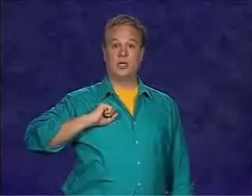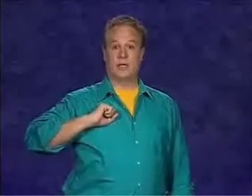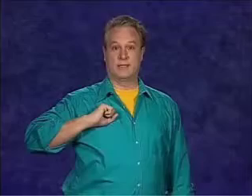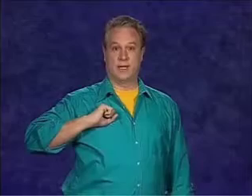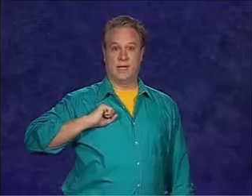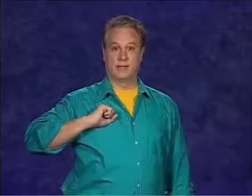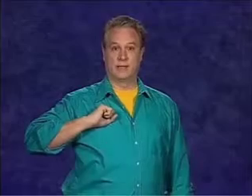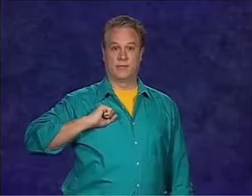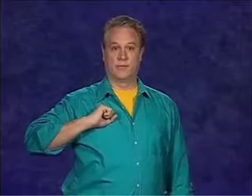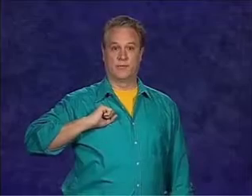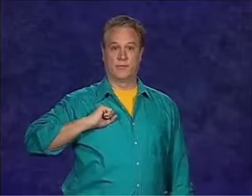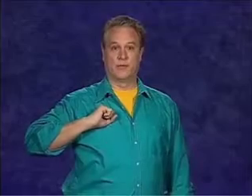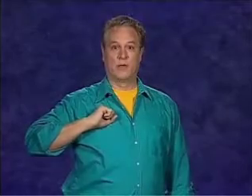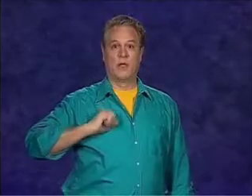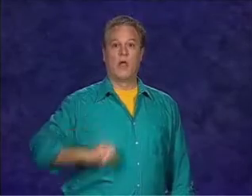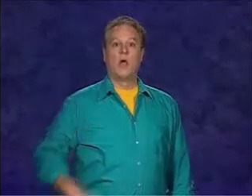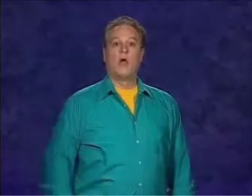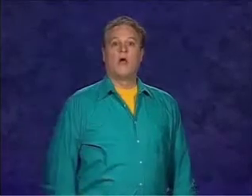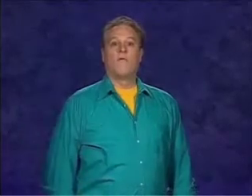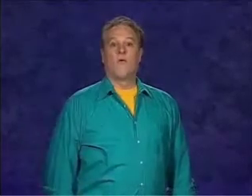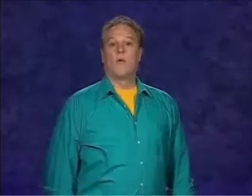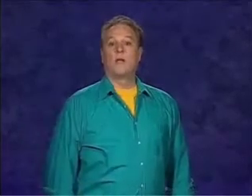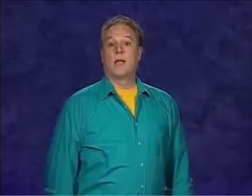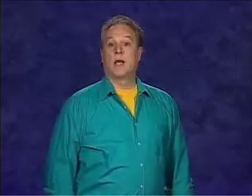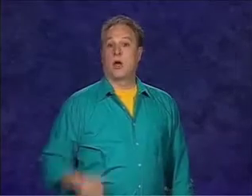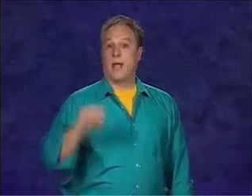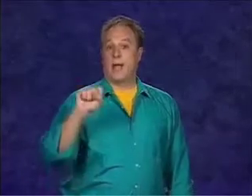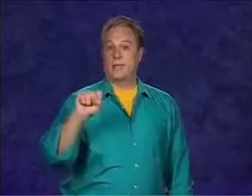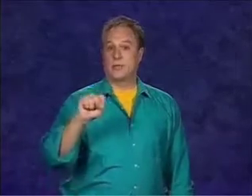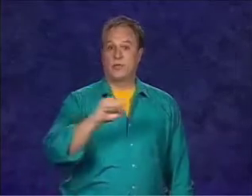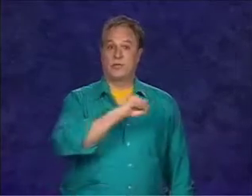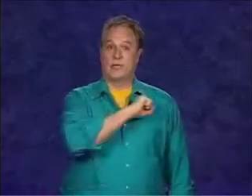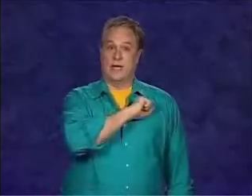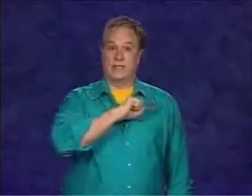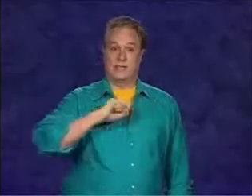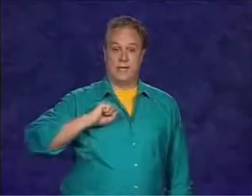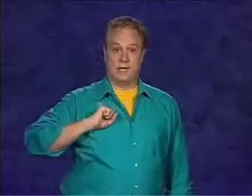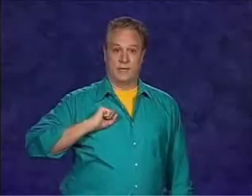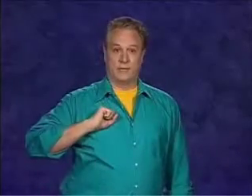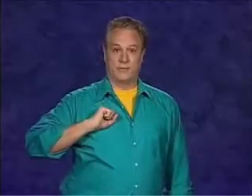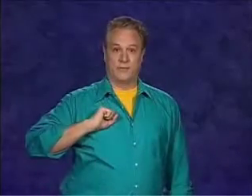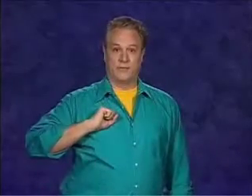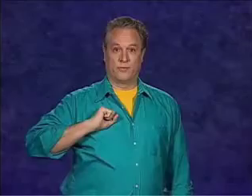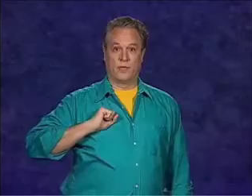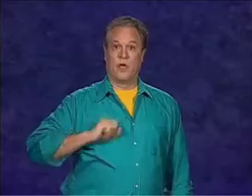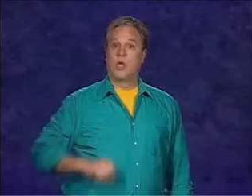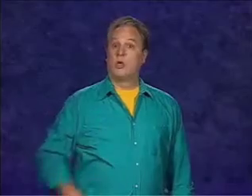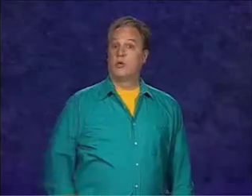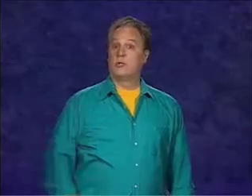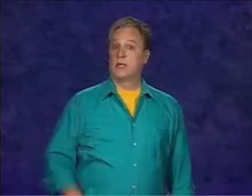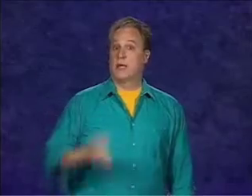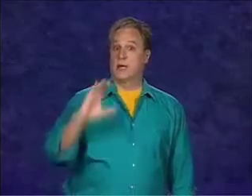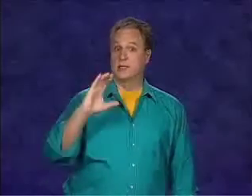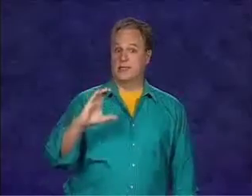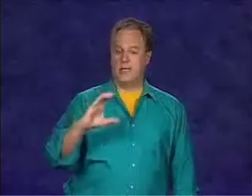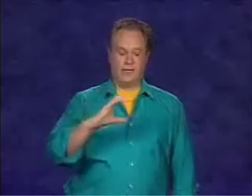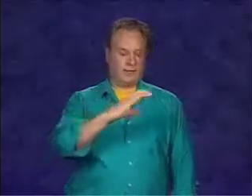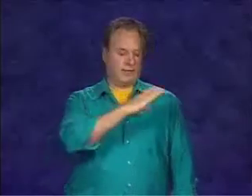initialized signs. Form the letter S when you sign Senate. Use the letter C to